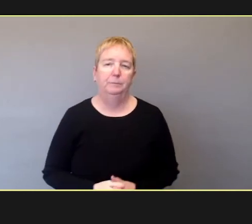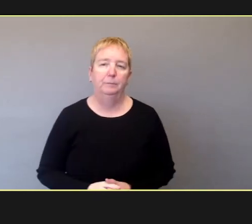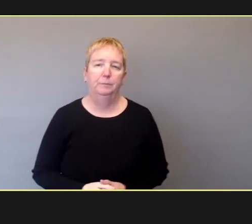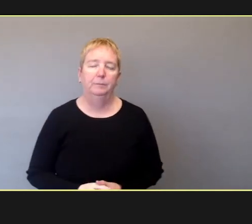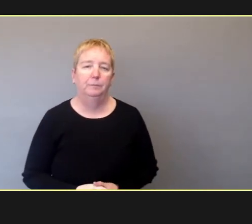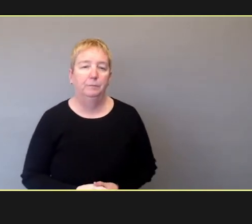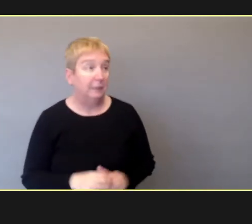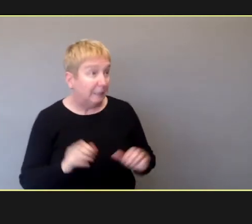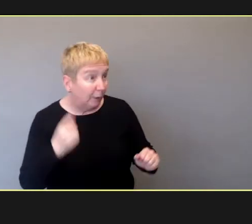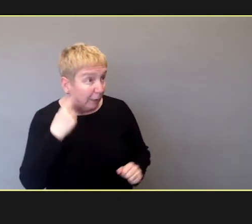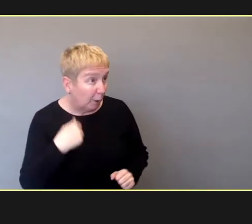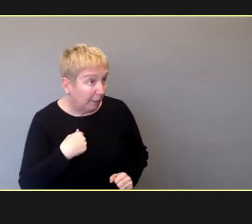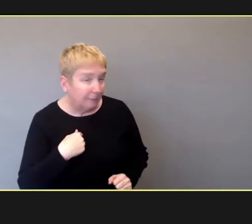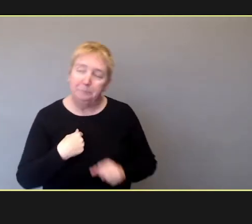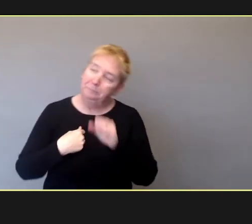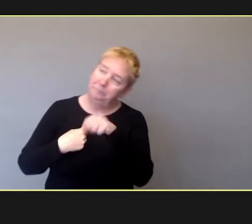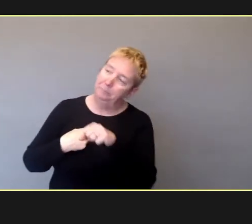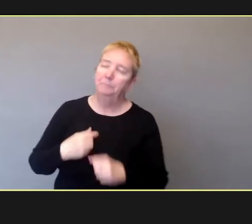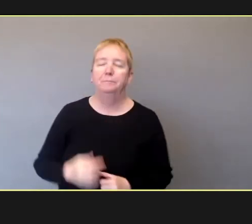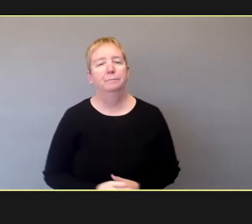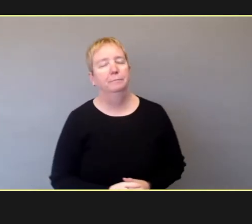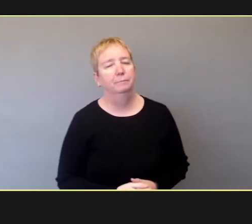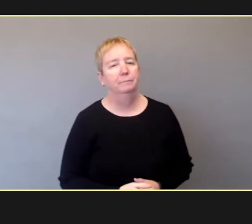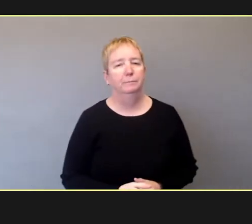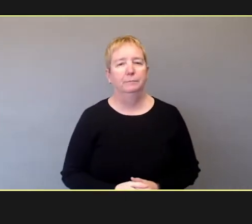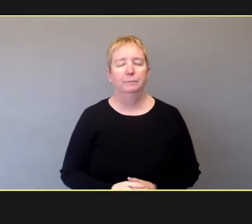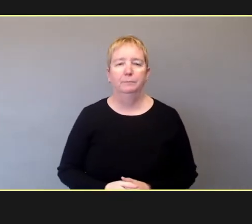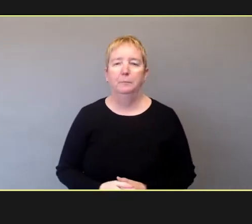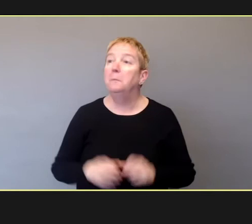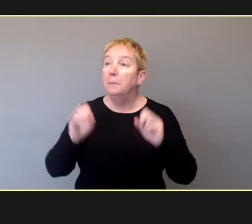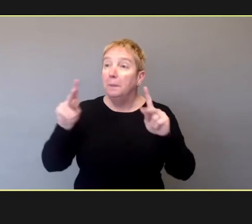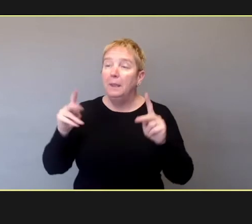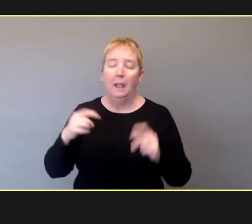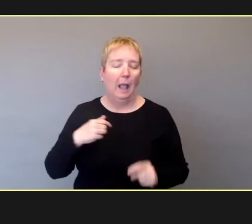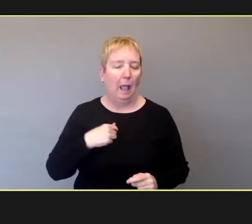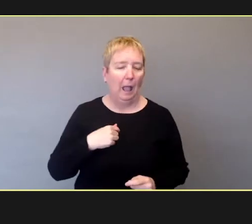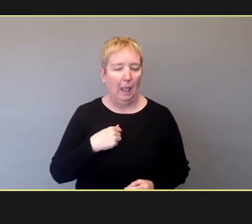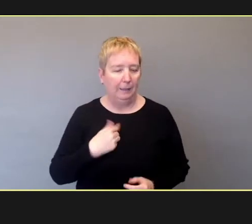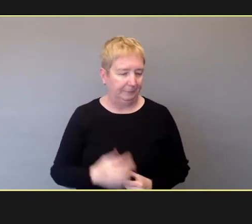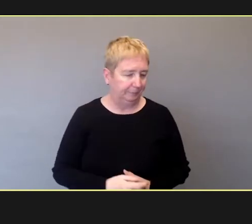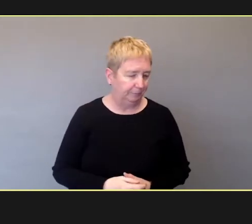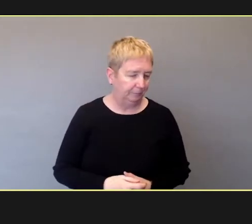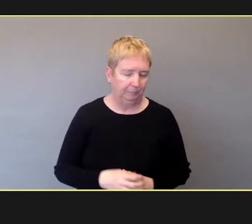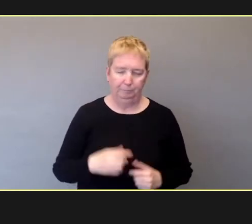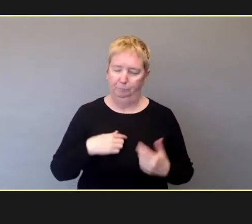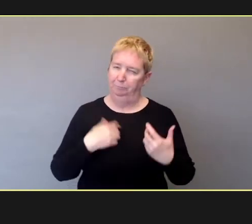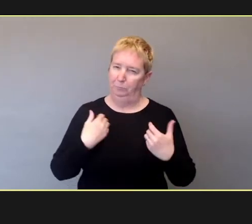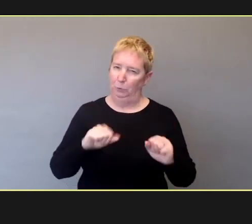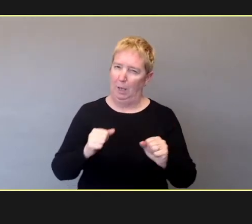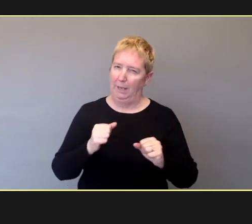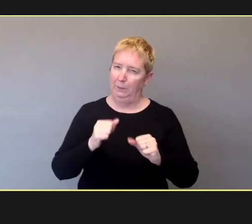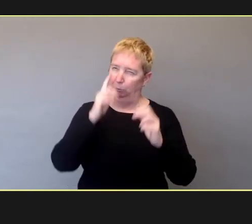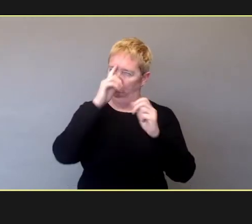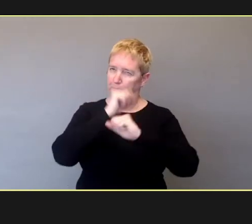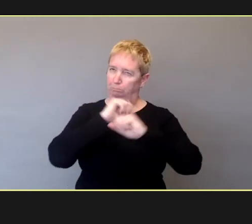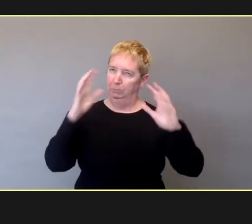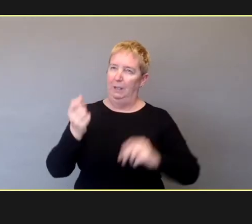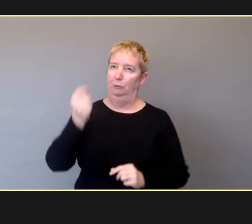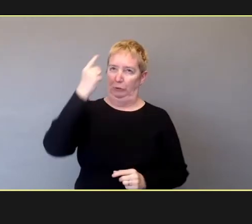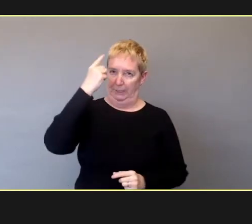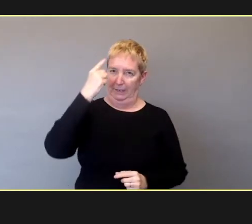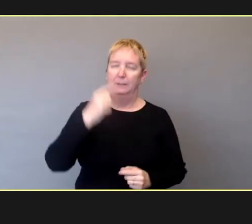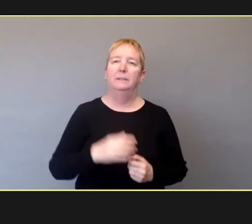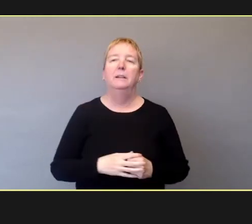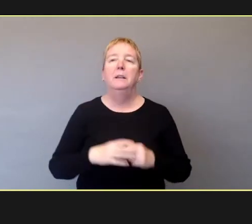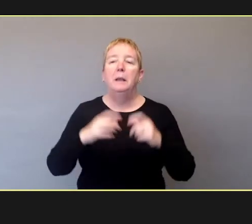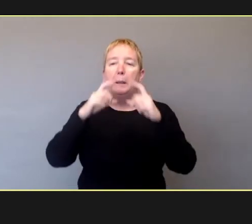Can you hear me again? Yeah. Go ahead, Austin. Yeah, I just wanted to try to understand, so with the mask